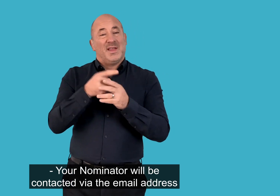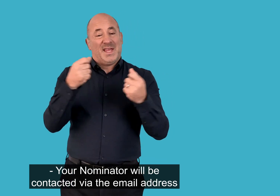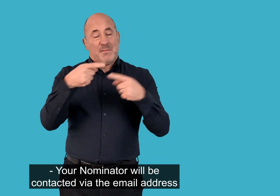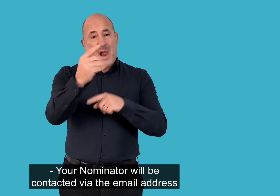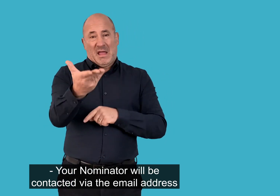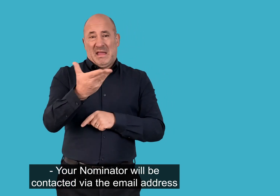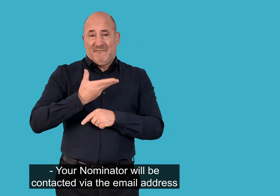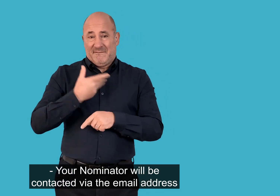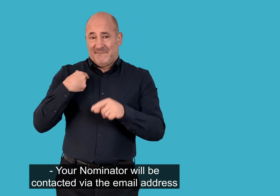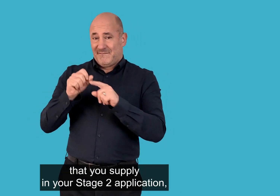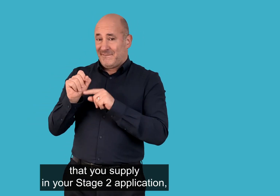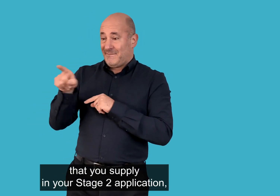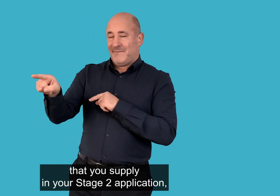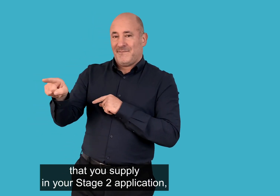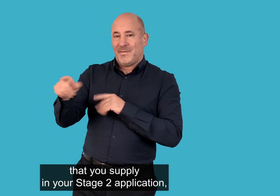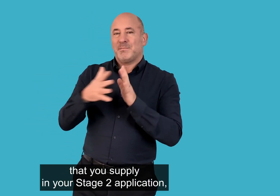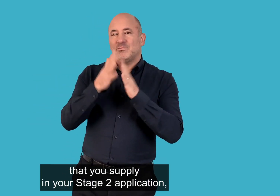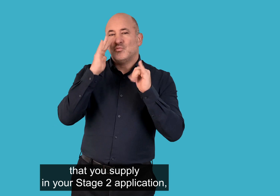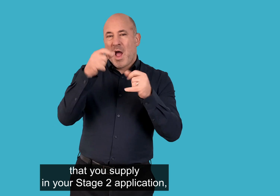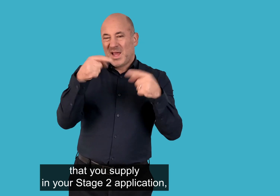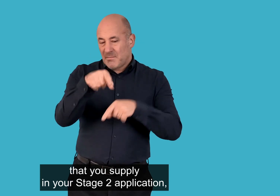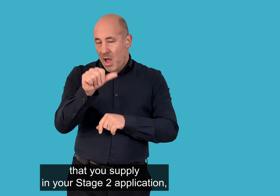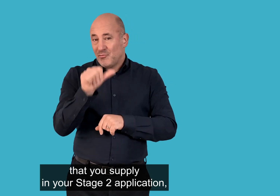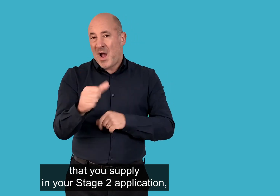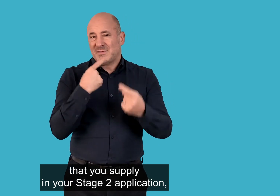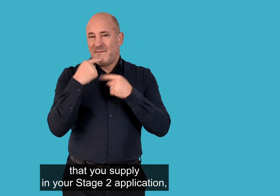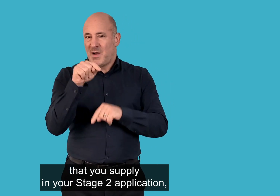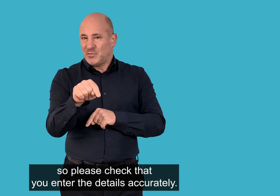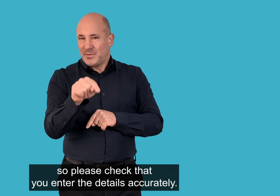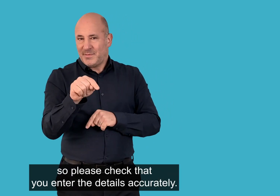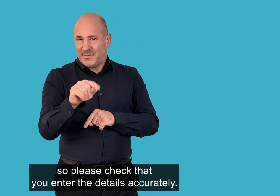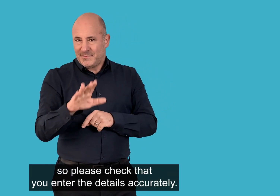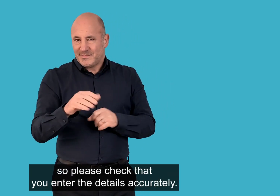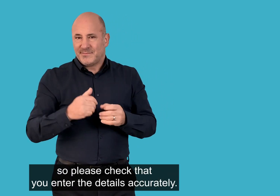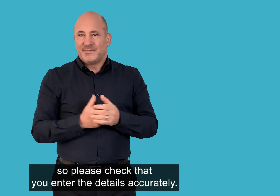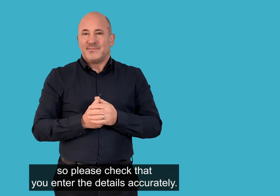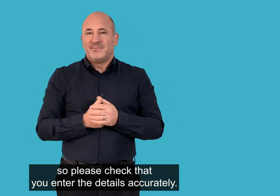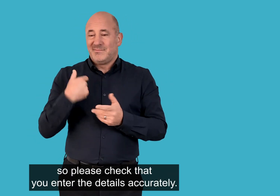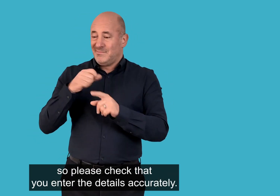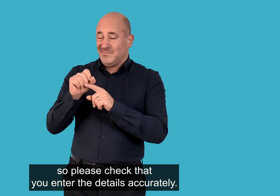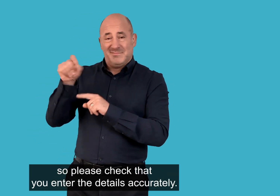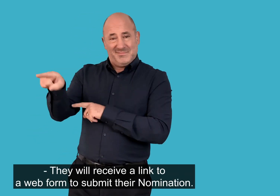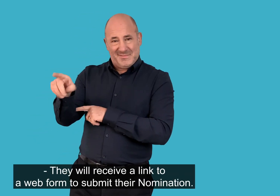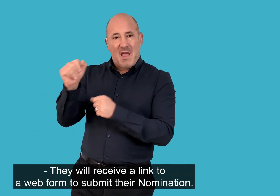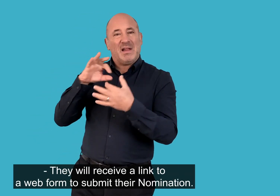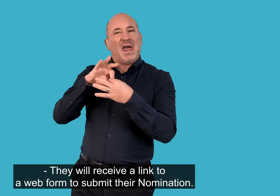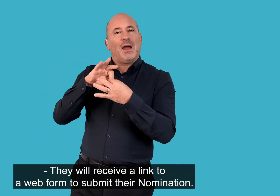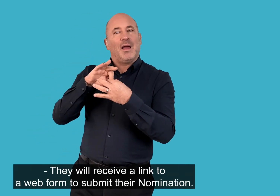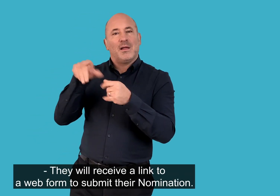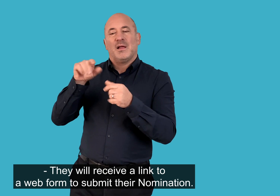email address that you supply in your Stage 2 application, so please check that you enter the details accurately.